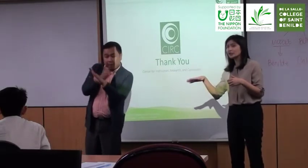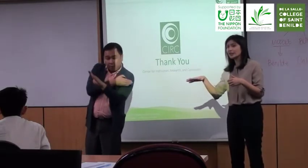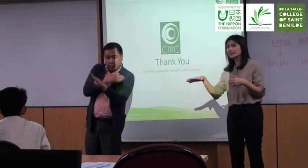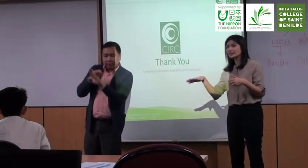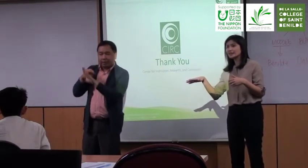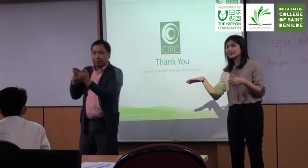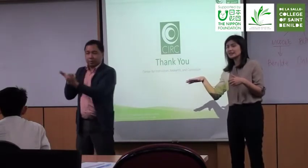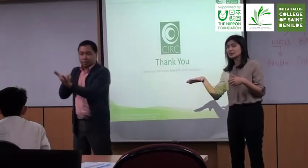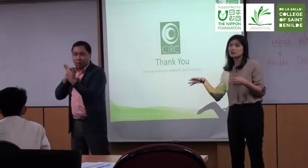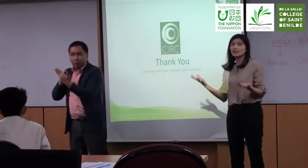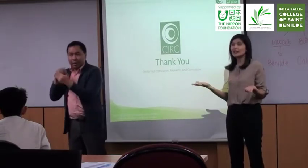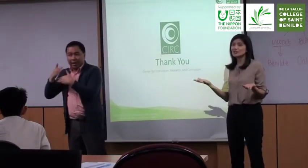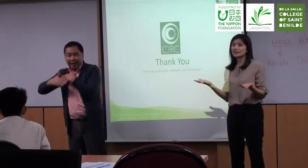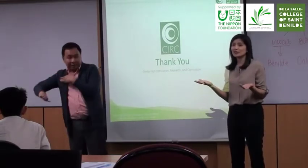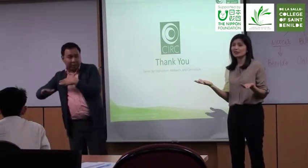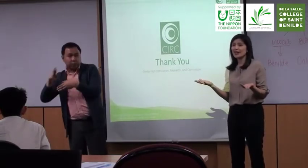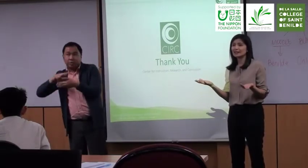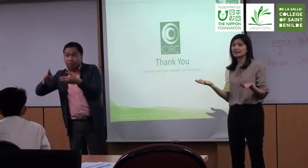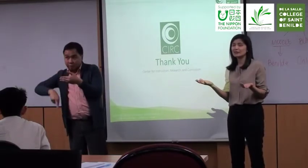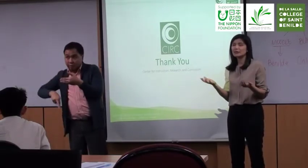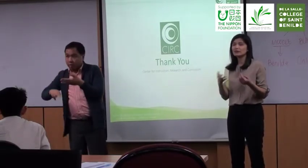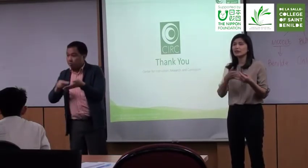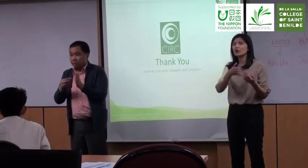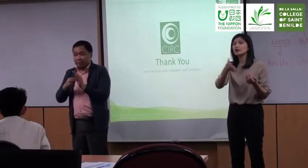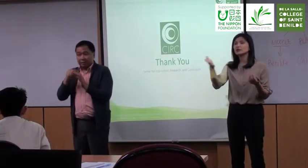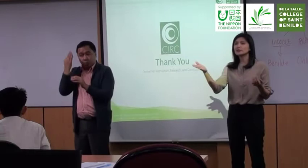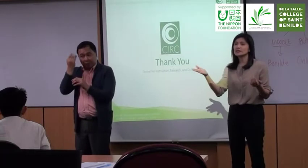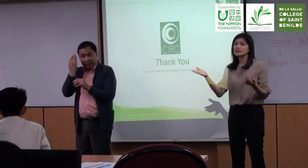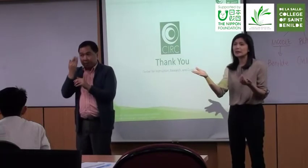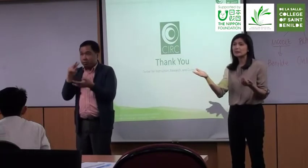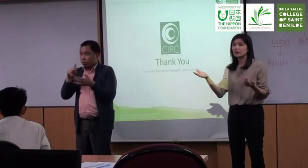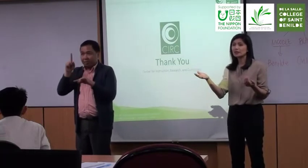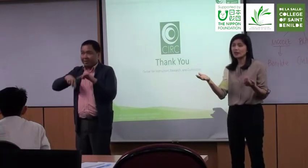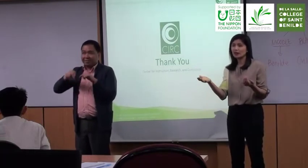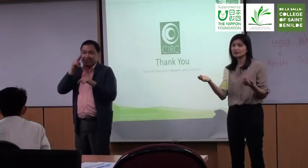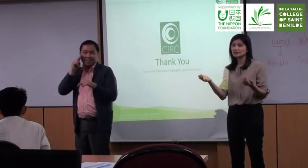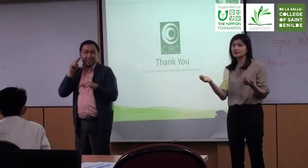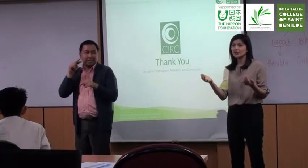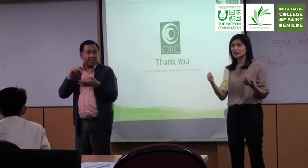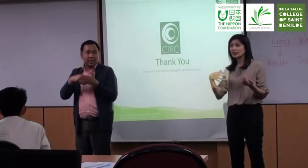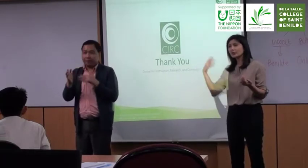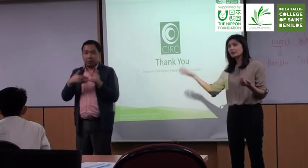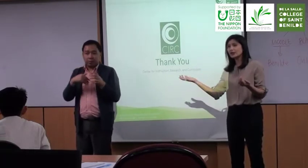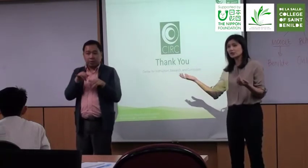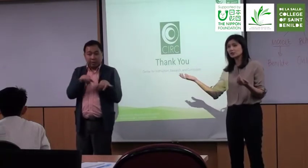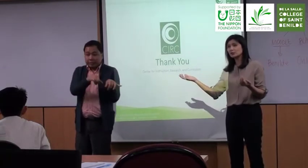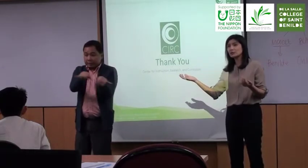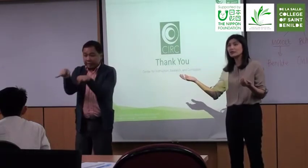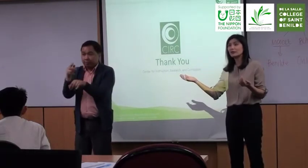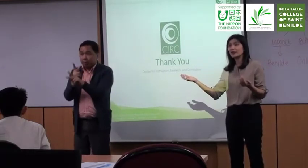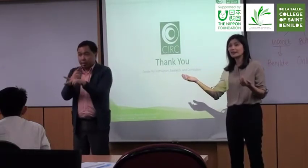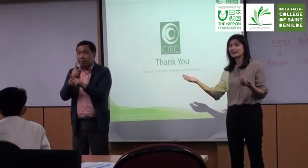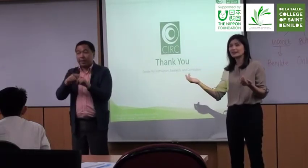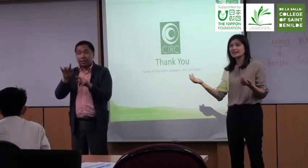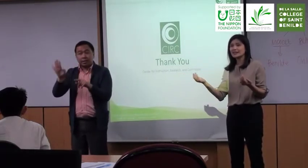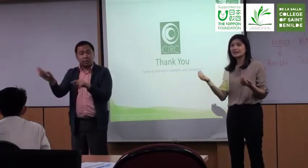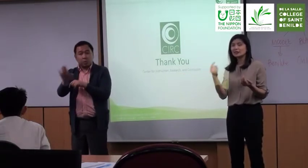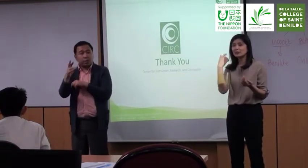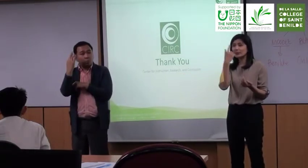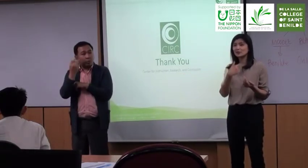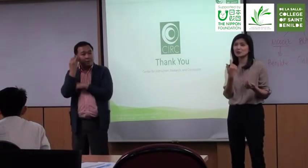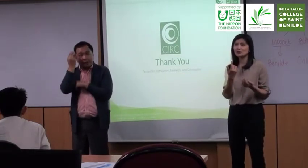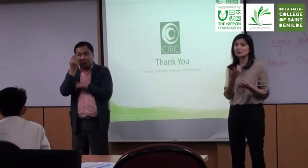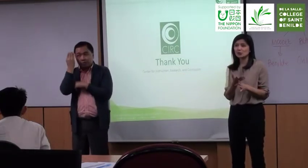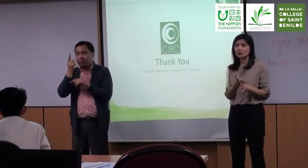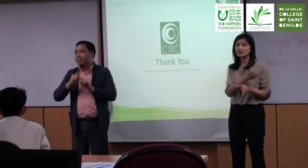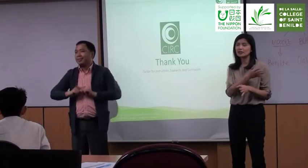you reflect on it. So they can cheat on that. Even if they all use the same product, their reflection would be different. And